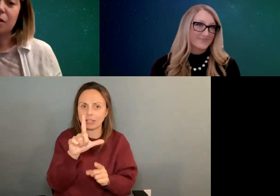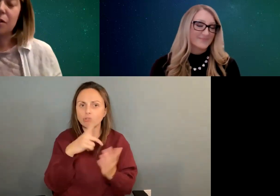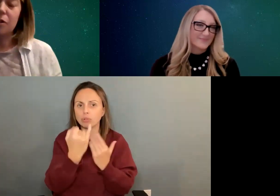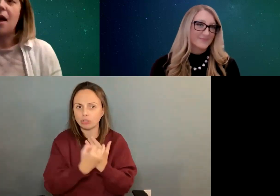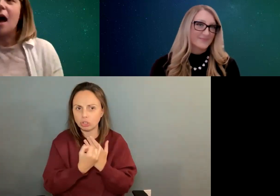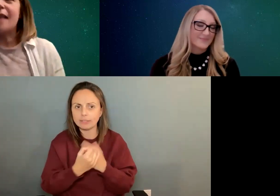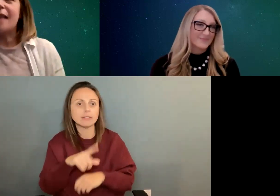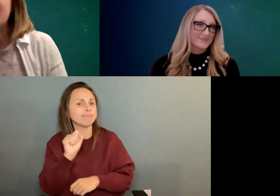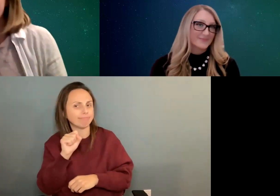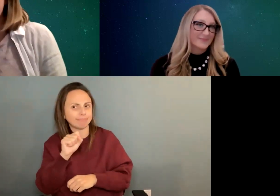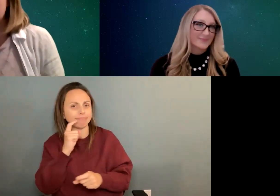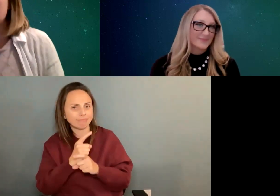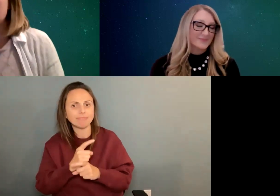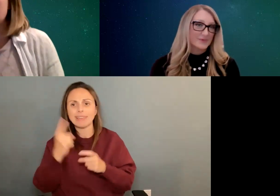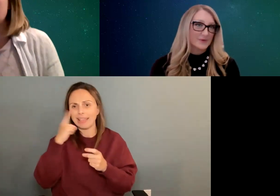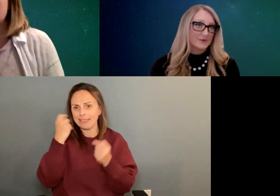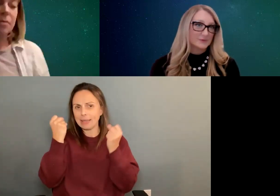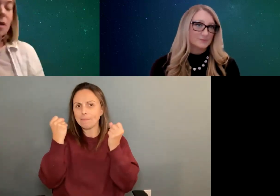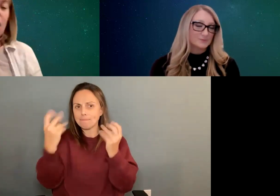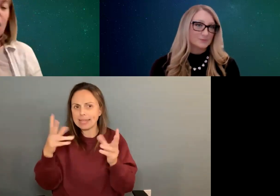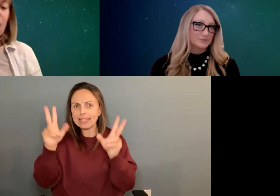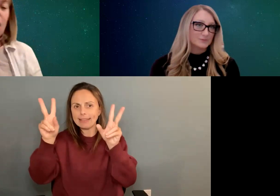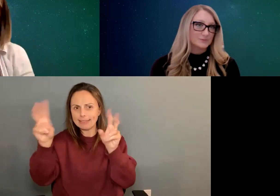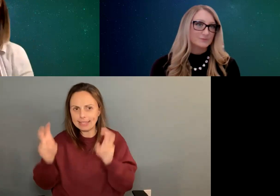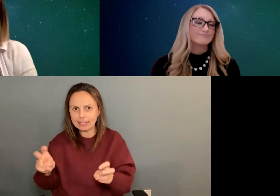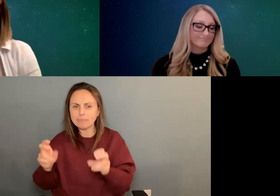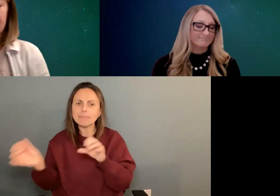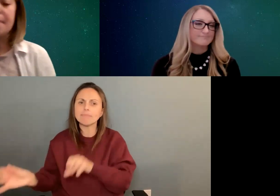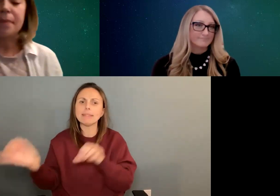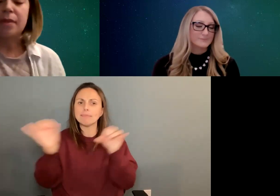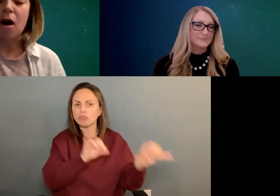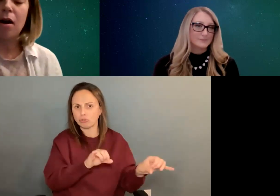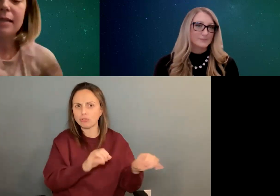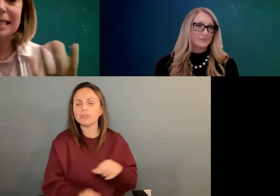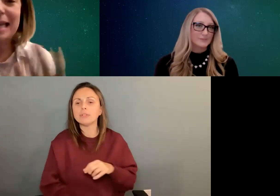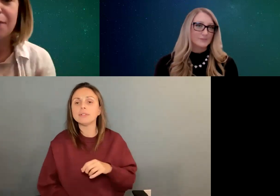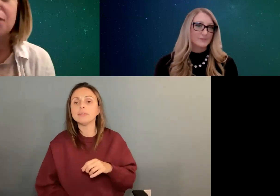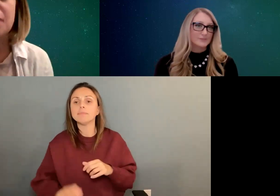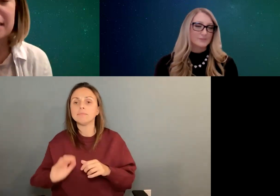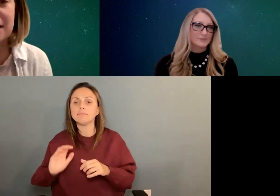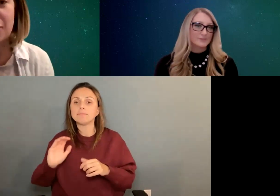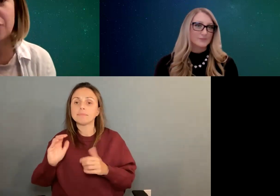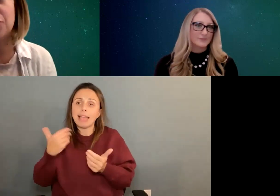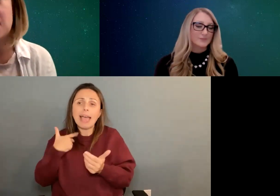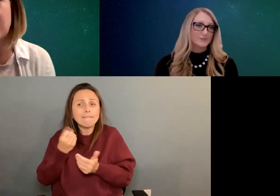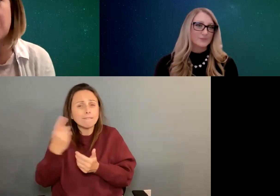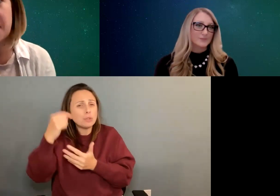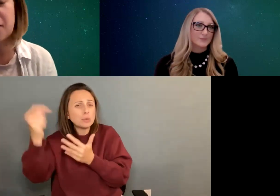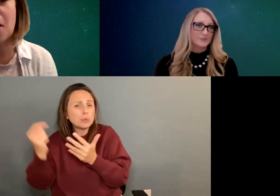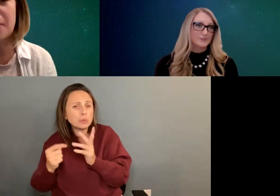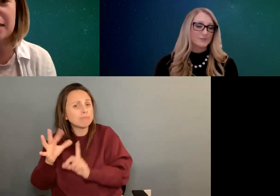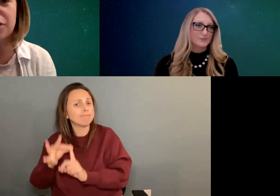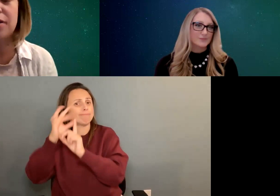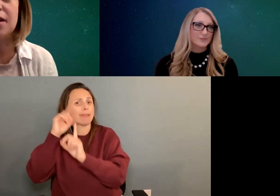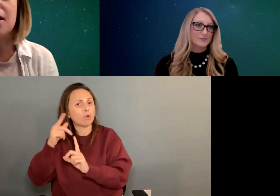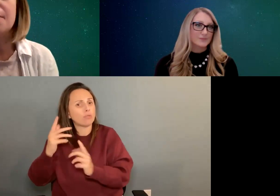Yeah, absolutely. I think that many of the themes are similar. There are, as I said, a few things that are unique to